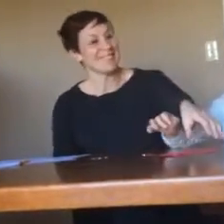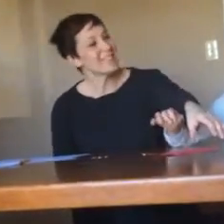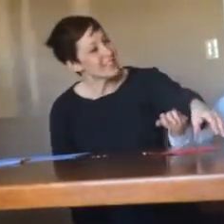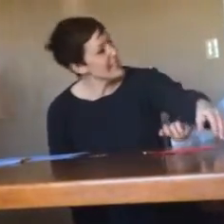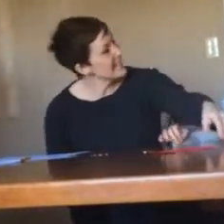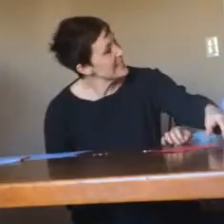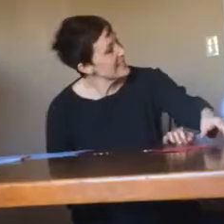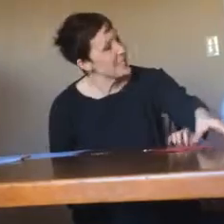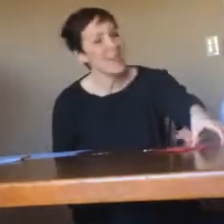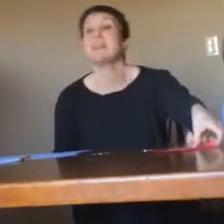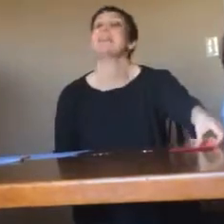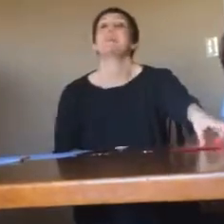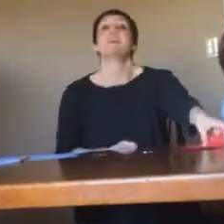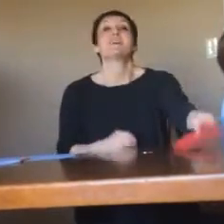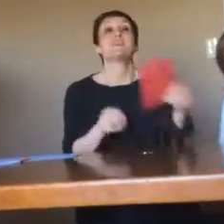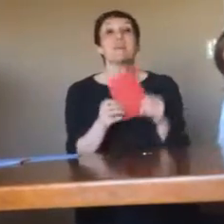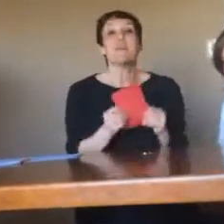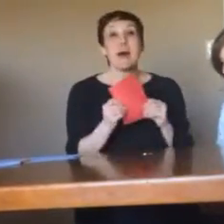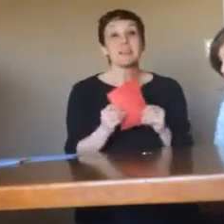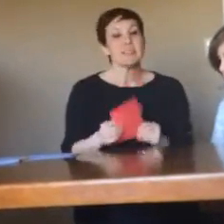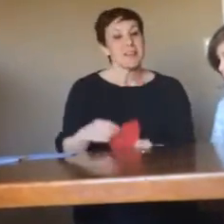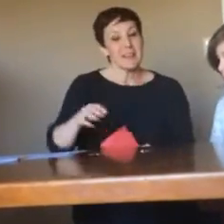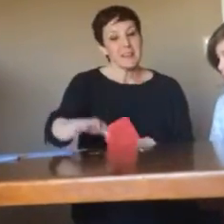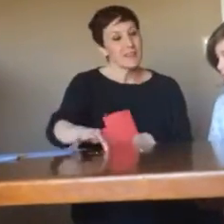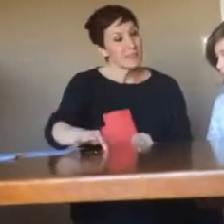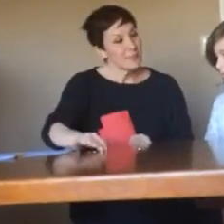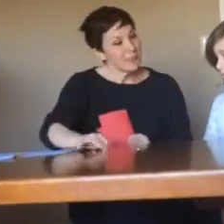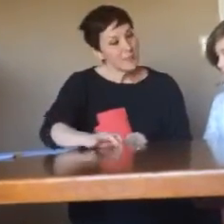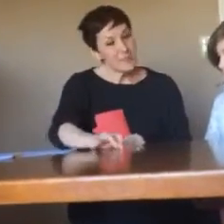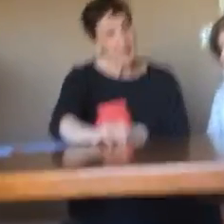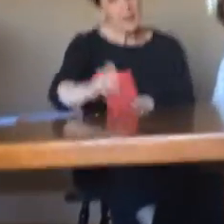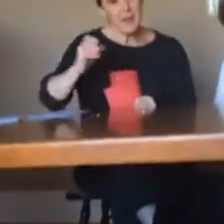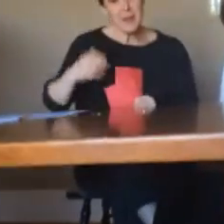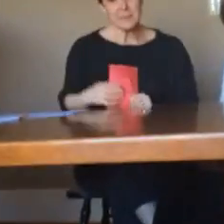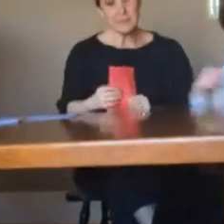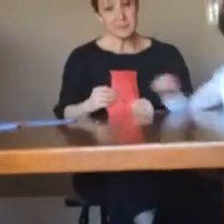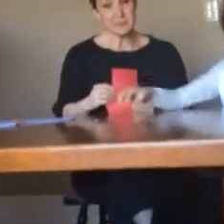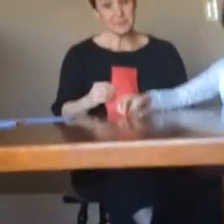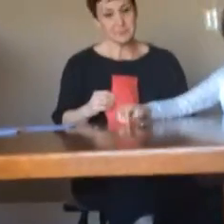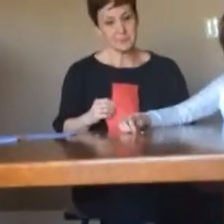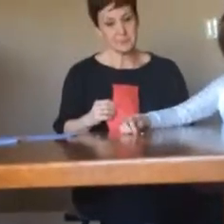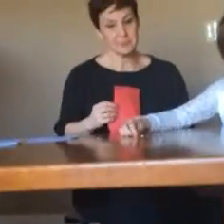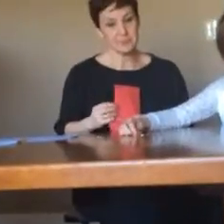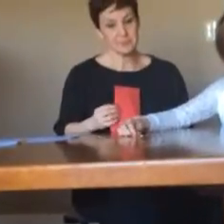You're going nice and slow, huh? Great matching. Penny on.